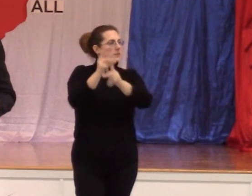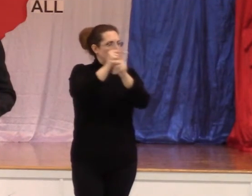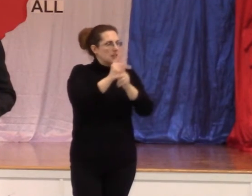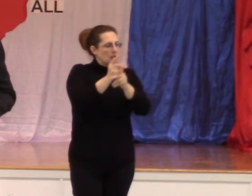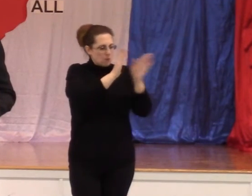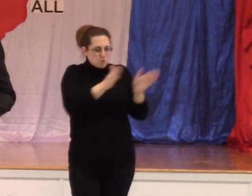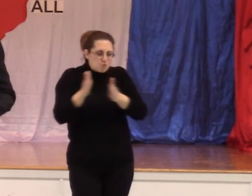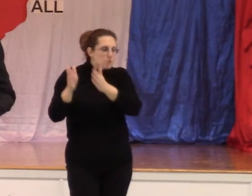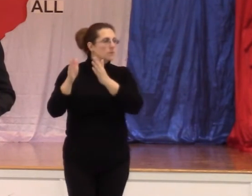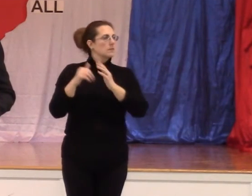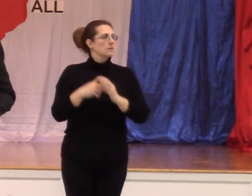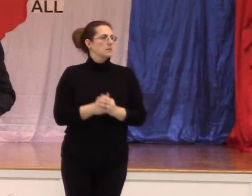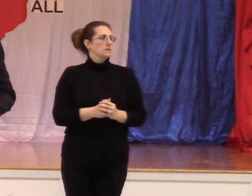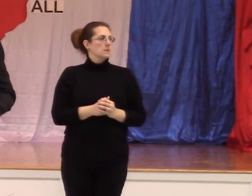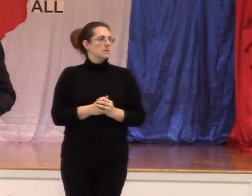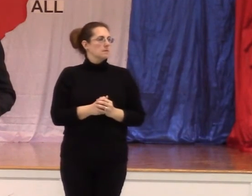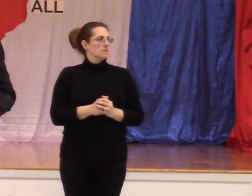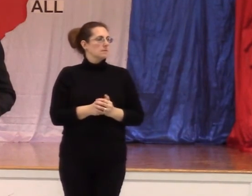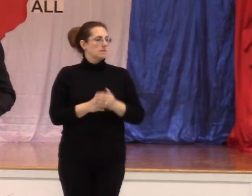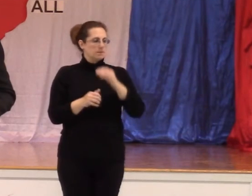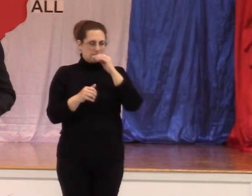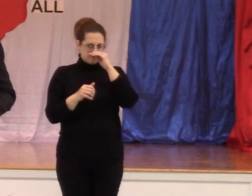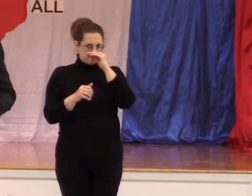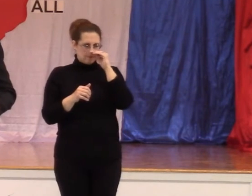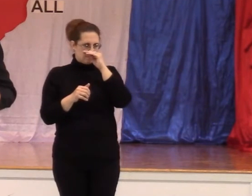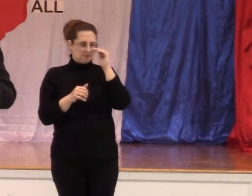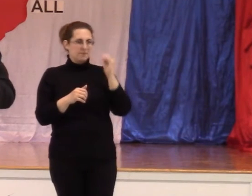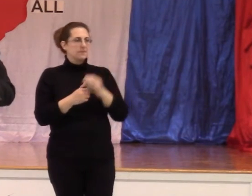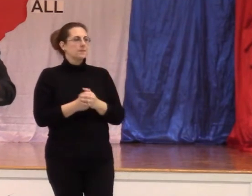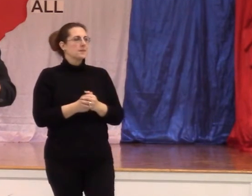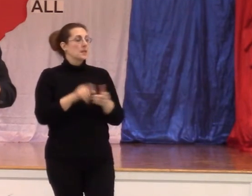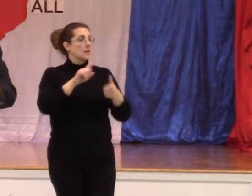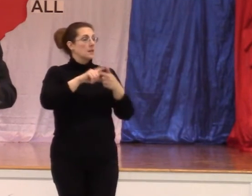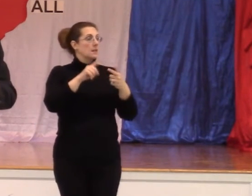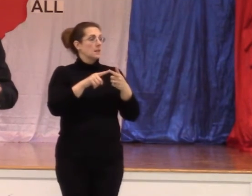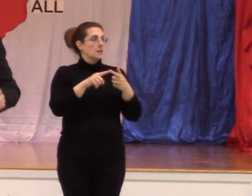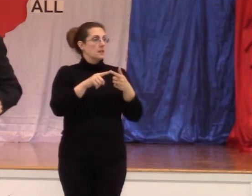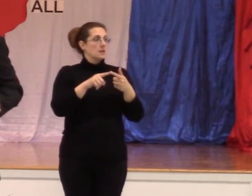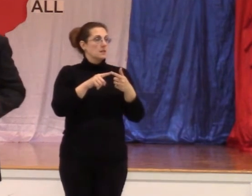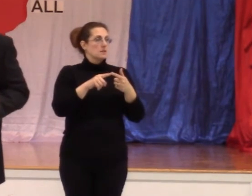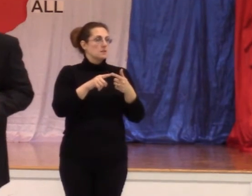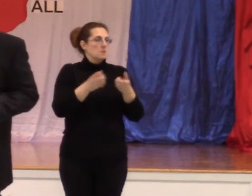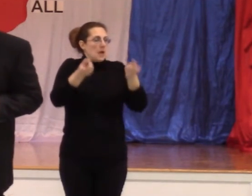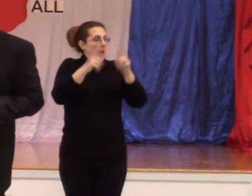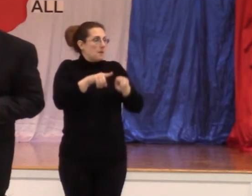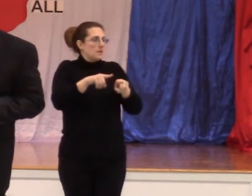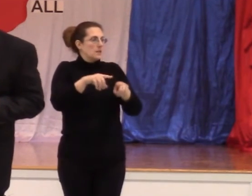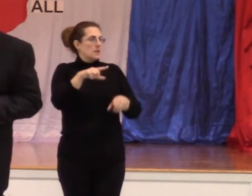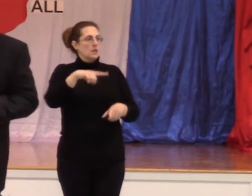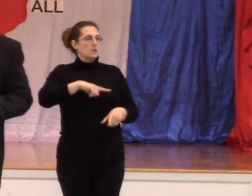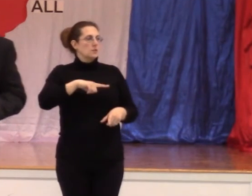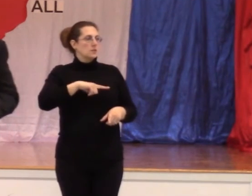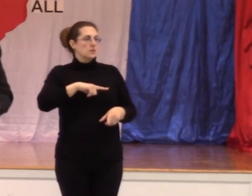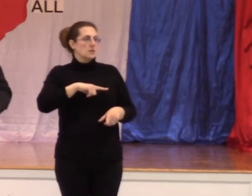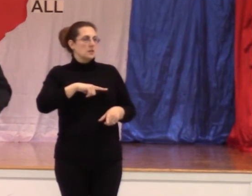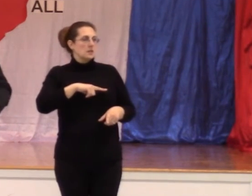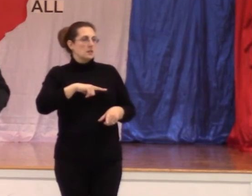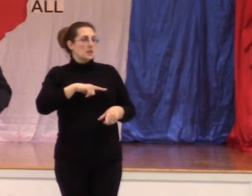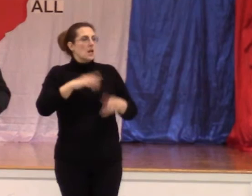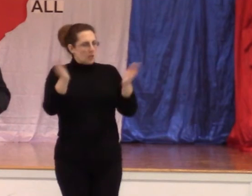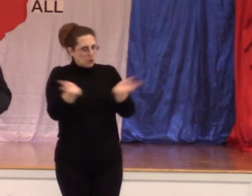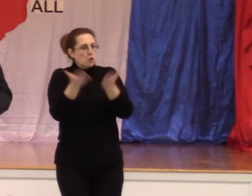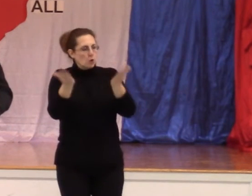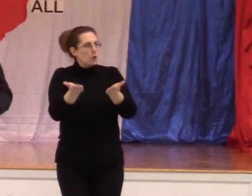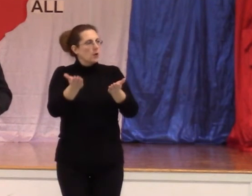order, right? So then, of course, the consequence to that is also Luther has no problem encouraging Christian princes